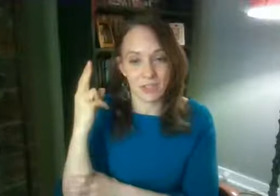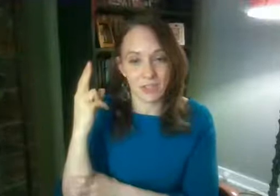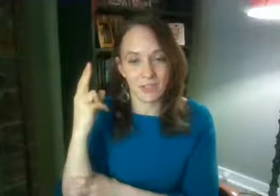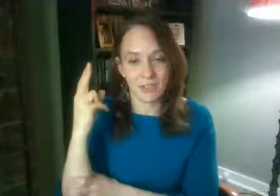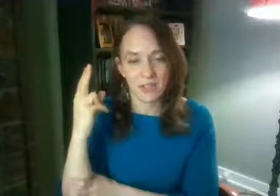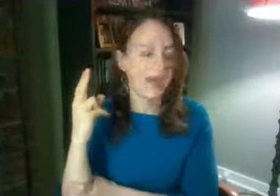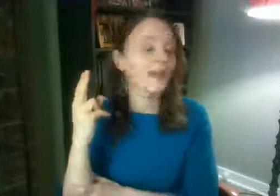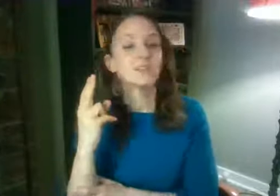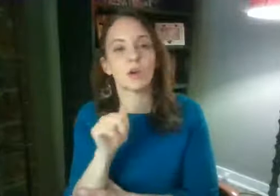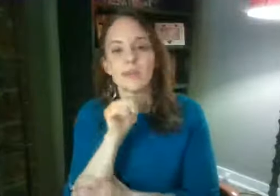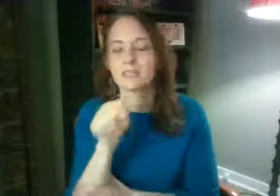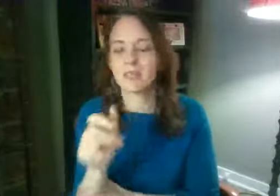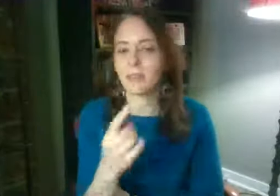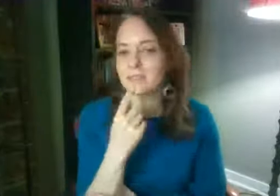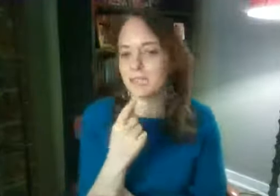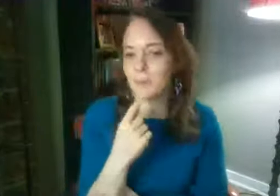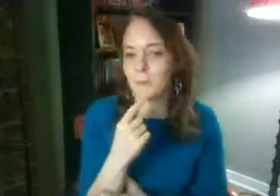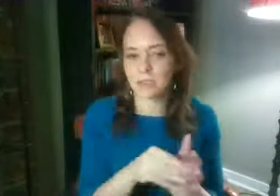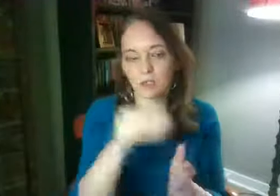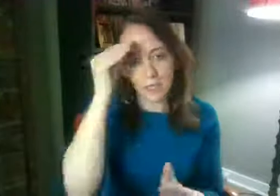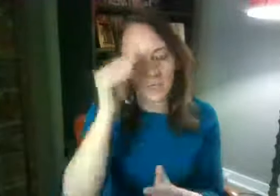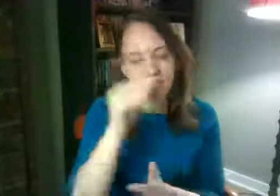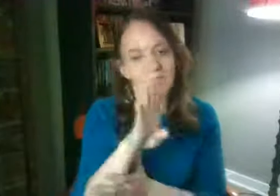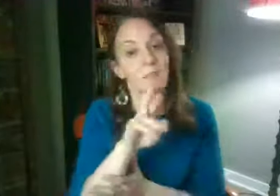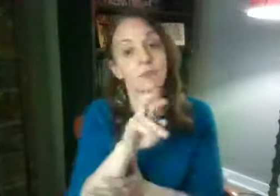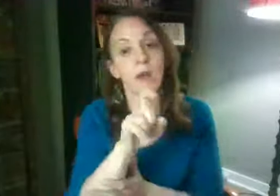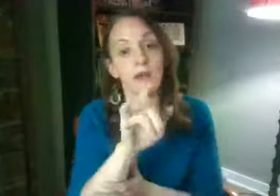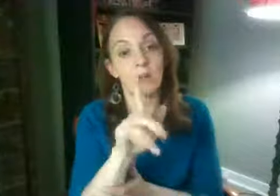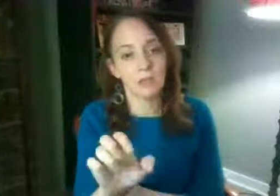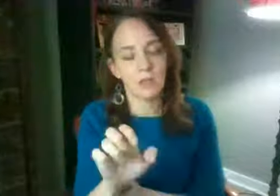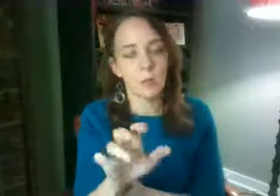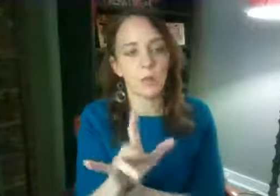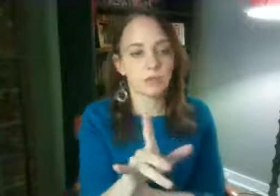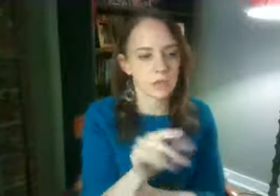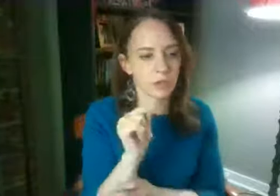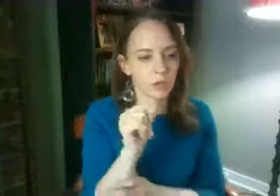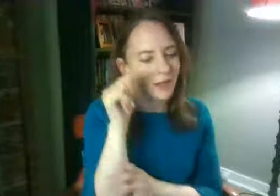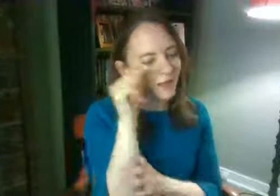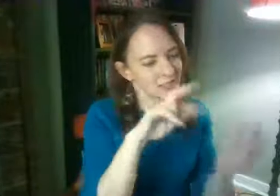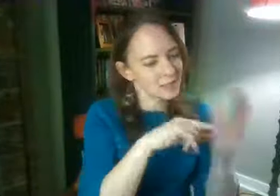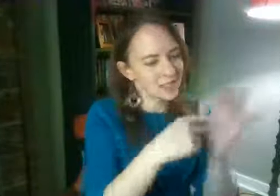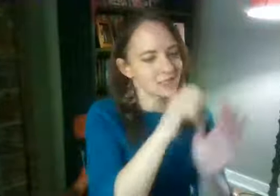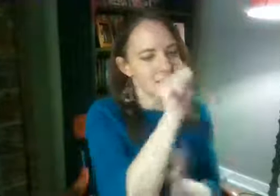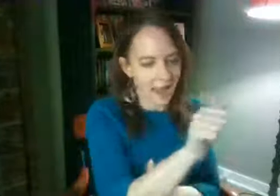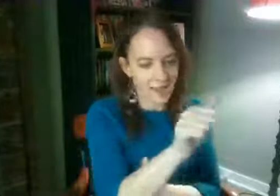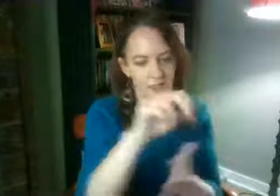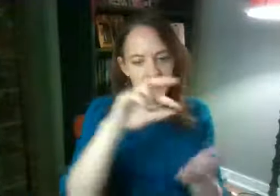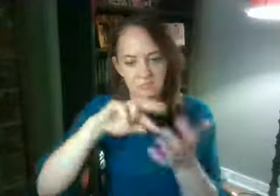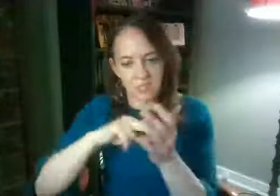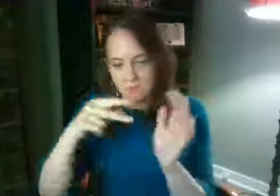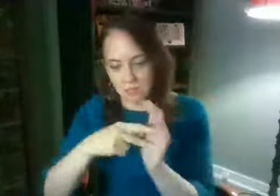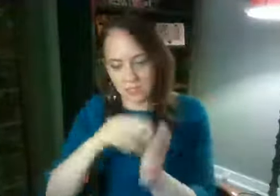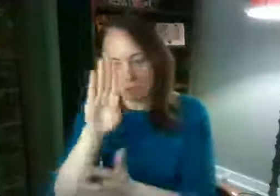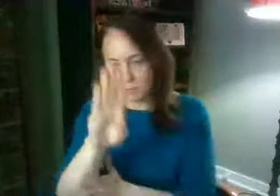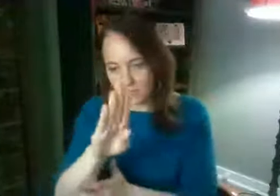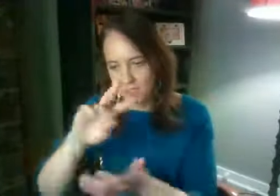history. And so it's not the same as learning, say, Braille, where you just learn this means A, and this means B,